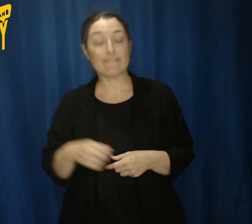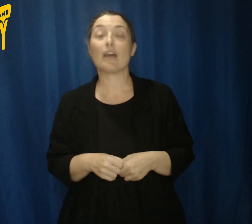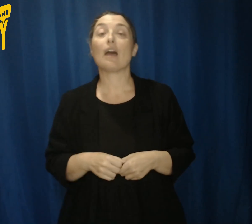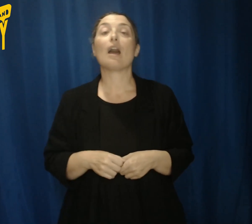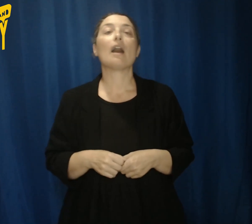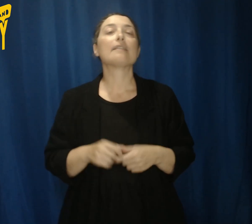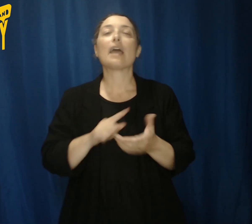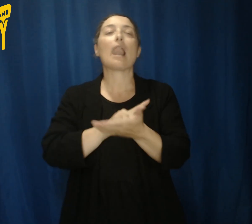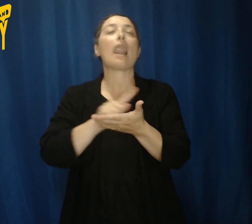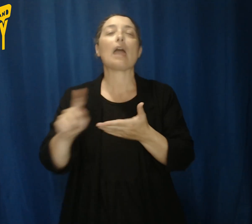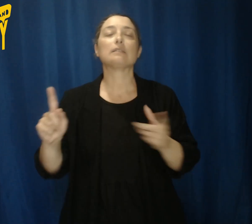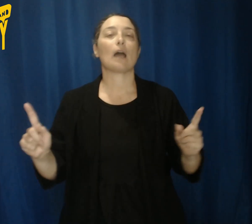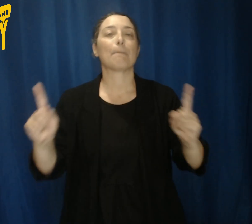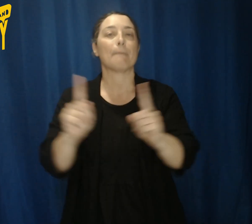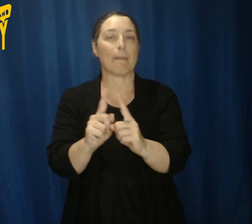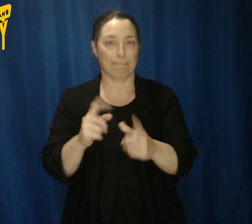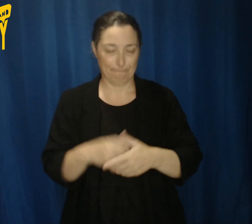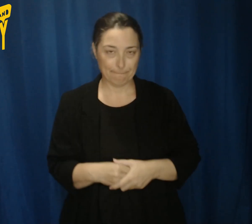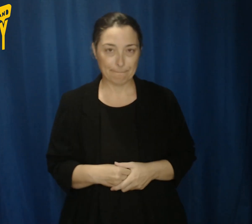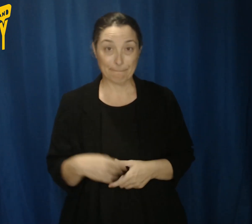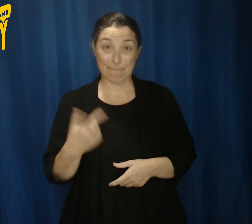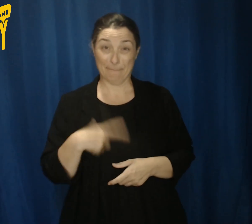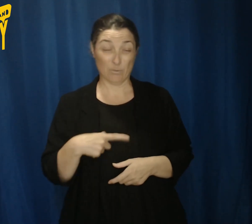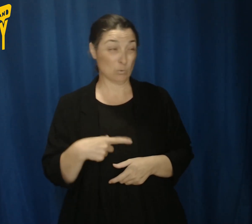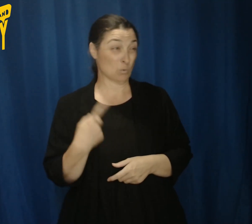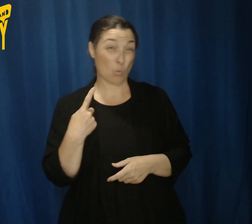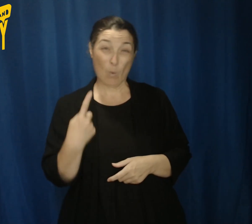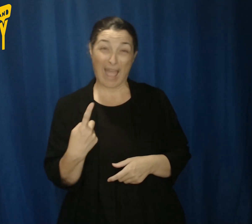Because one of the horror, shame